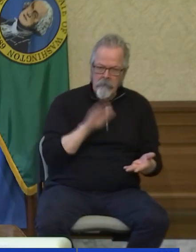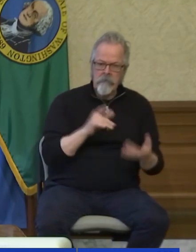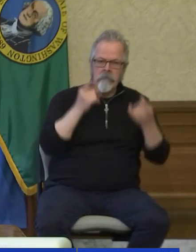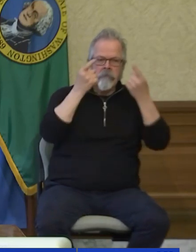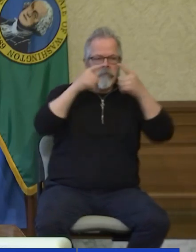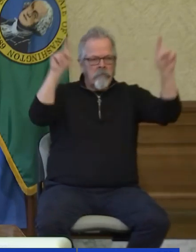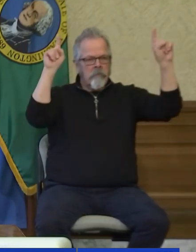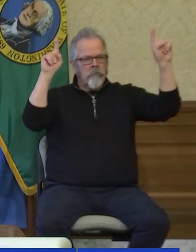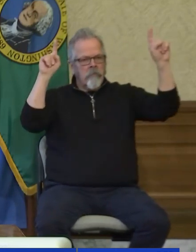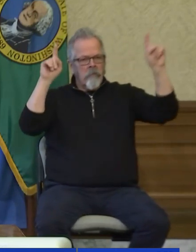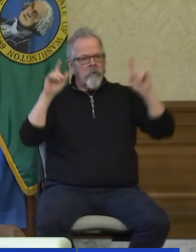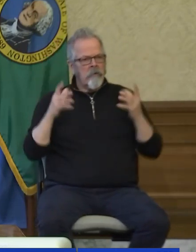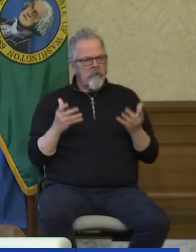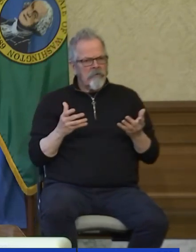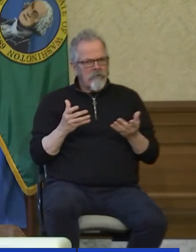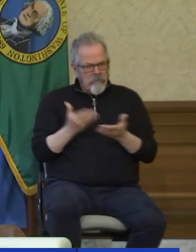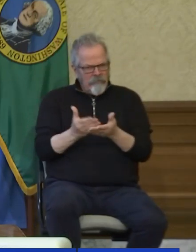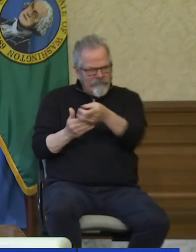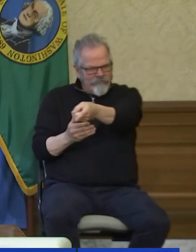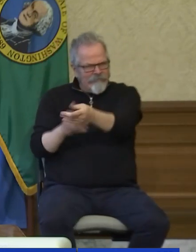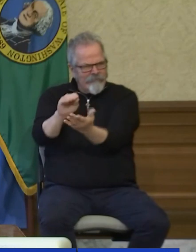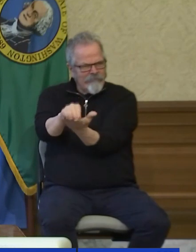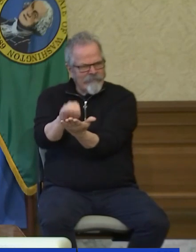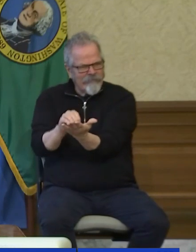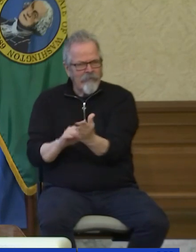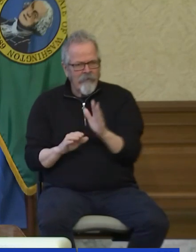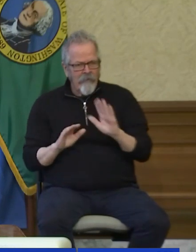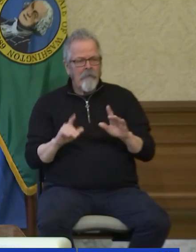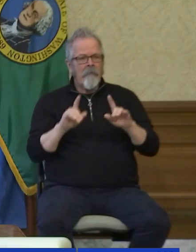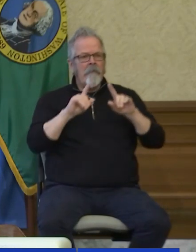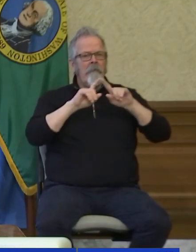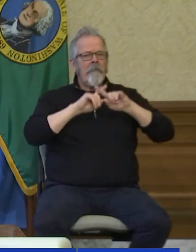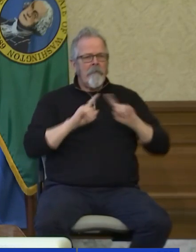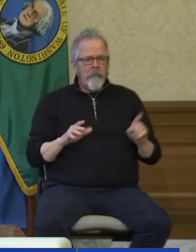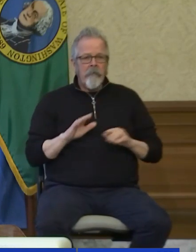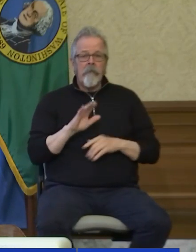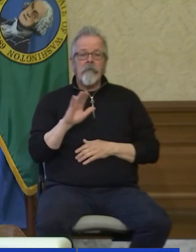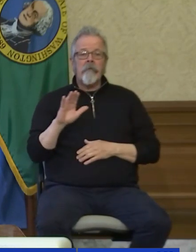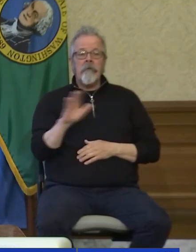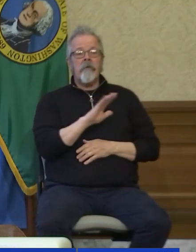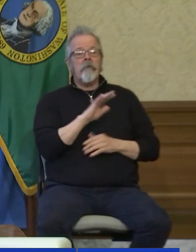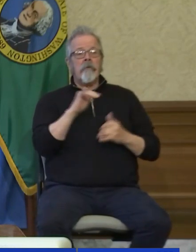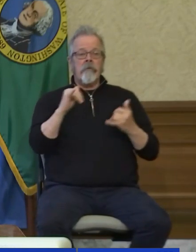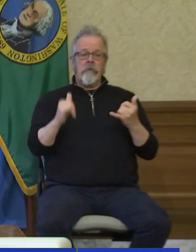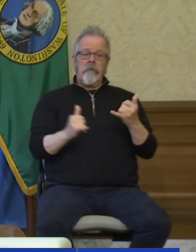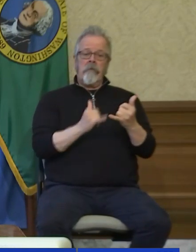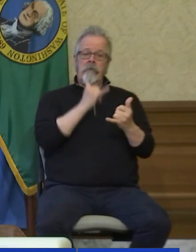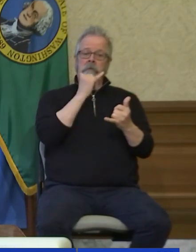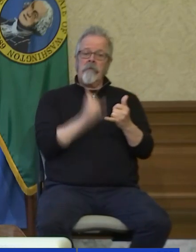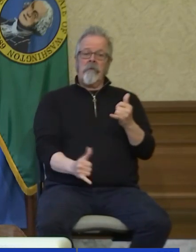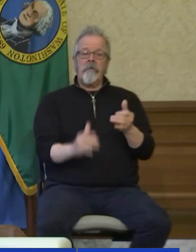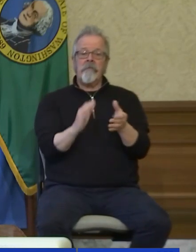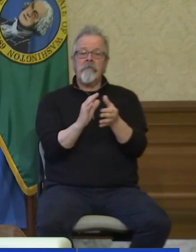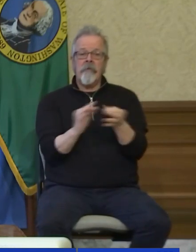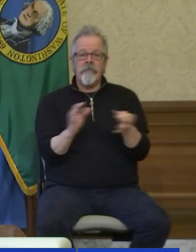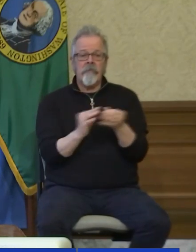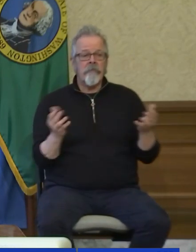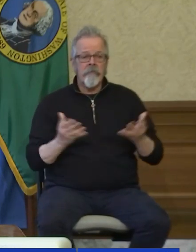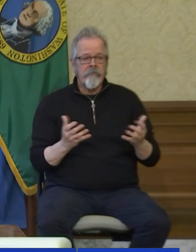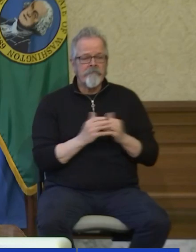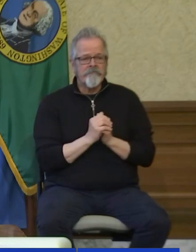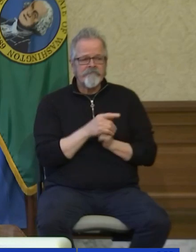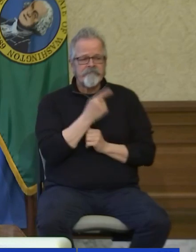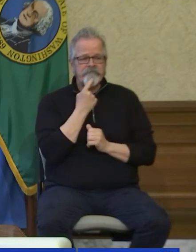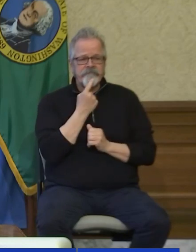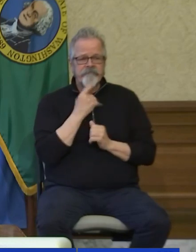was, cautious, well-informed relaxation will be critical. Why don't you leave that one up there just a minute, Sam? Let's go back to the other slide. I want